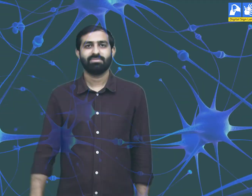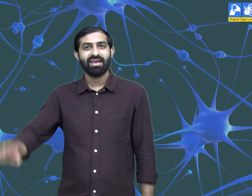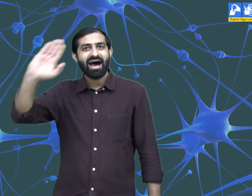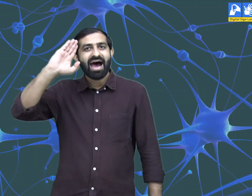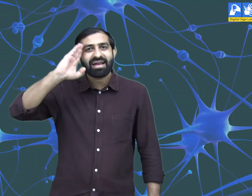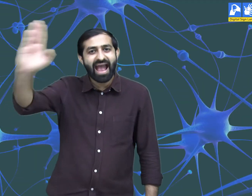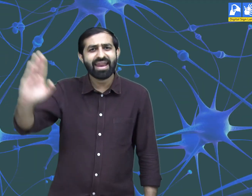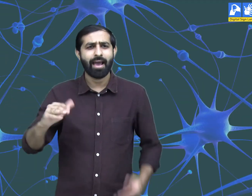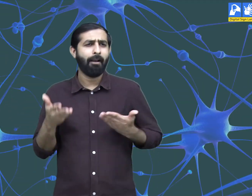Hello everyone.